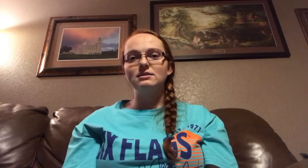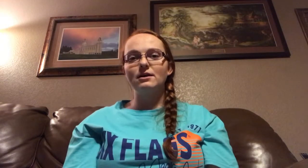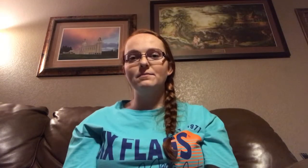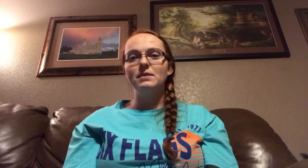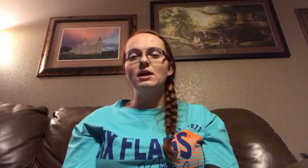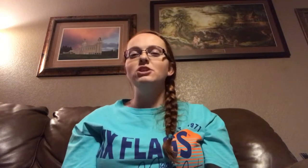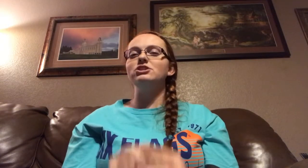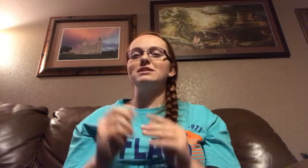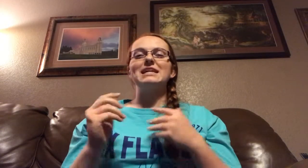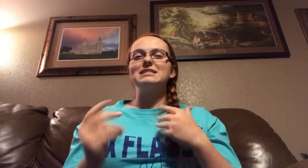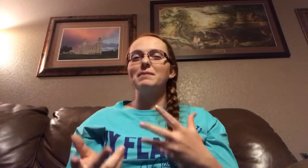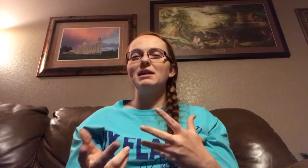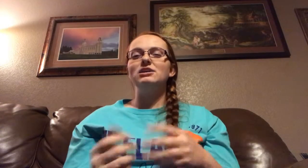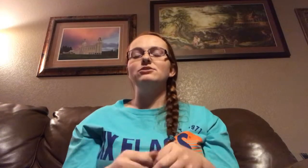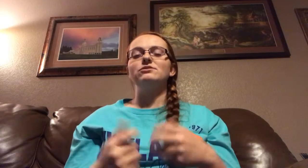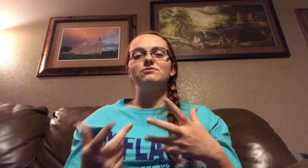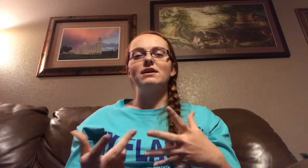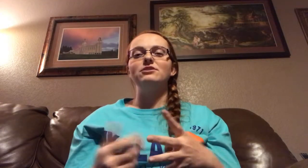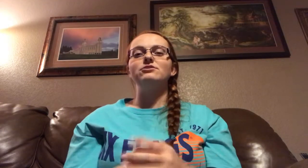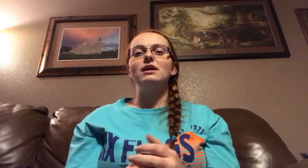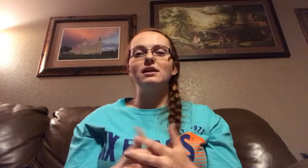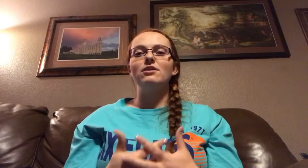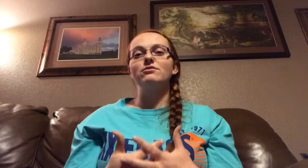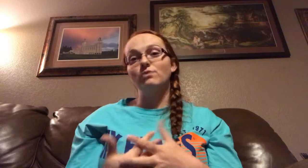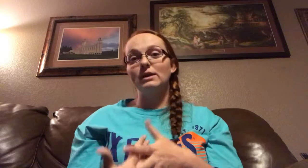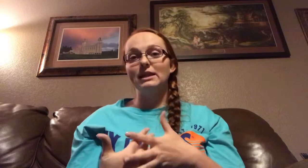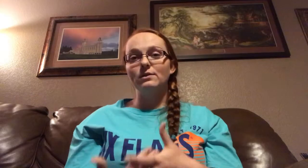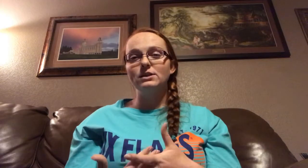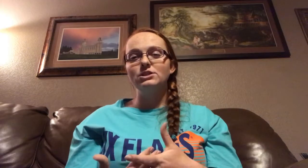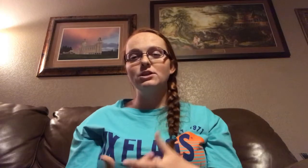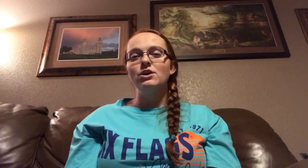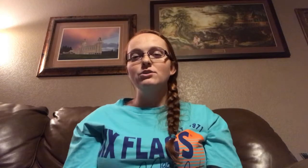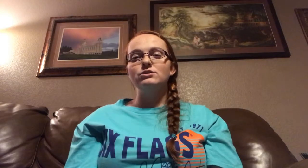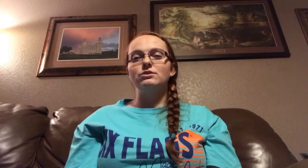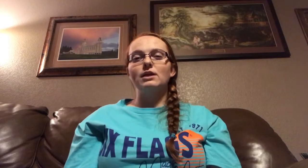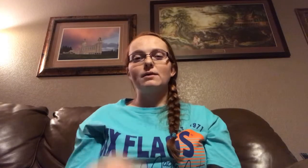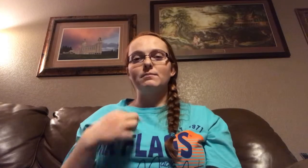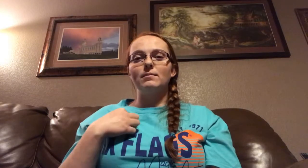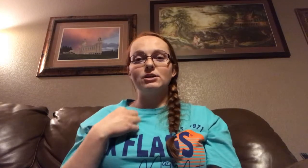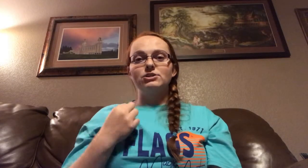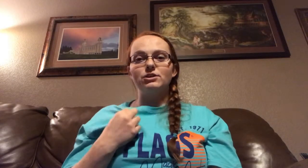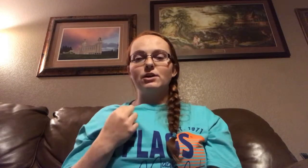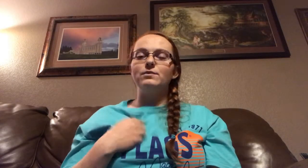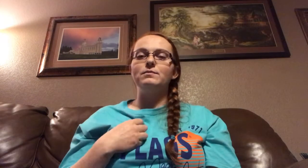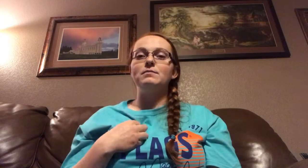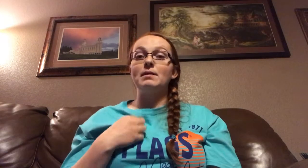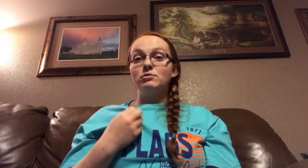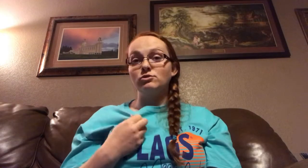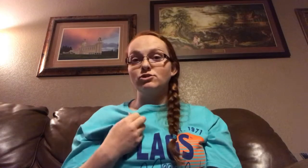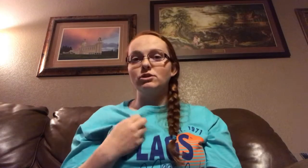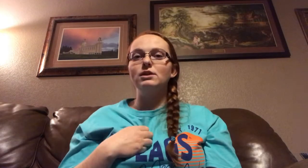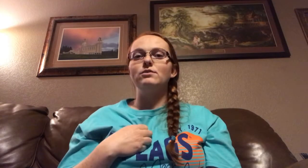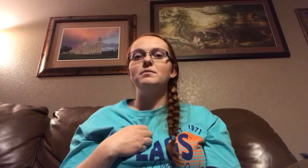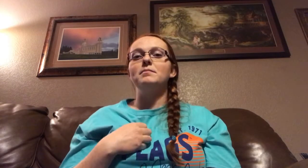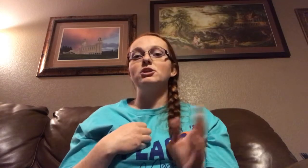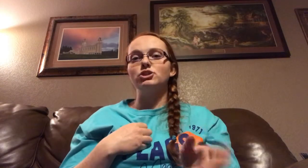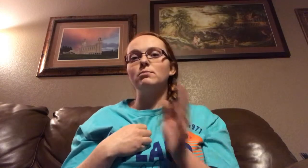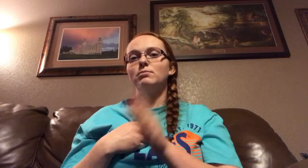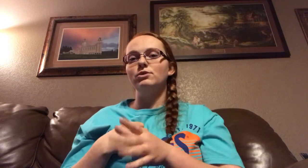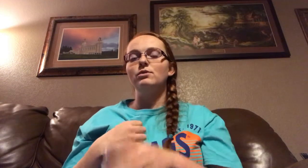ASL, just like Spanish or French or any other foreign language. So like my shirt, it wouldn't be my blue shirt, it would be my shirt blue.